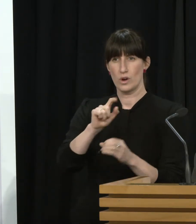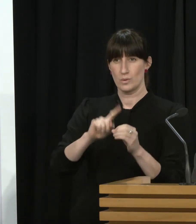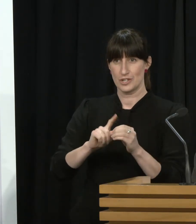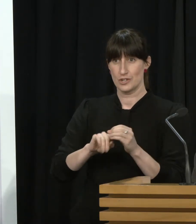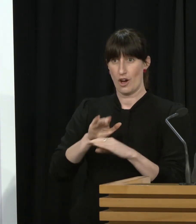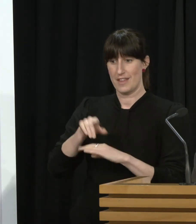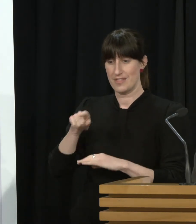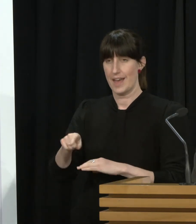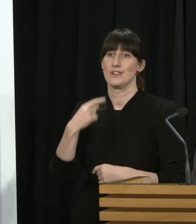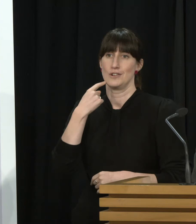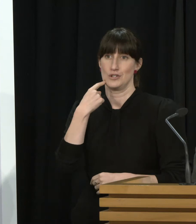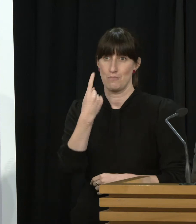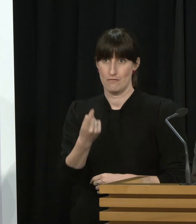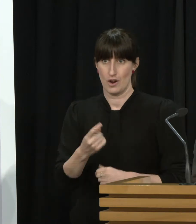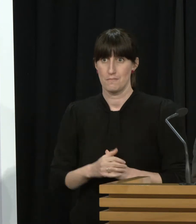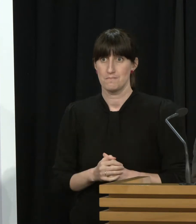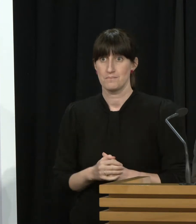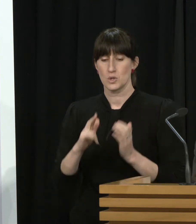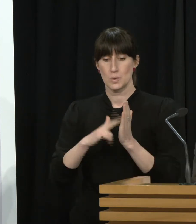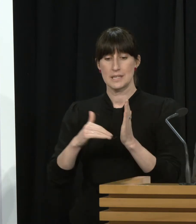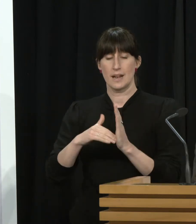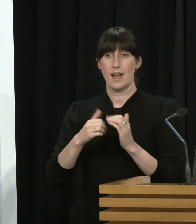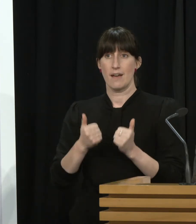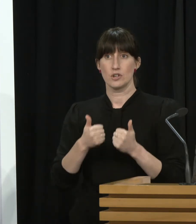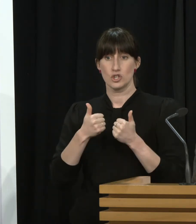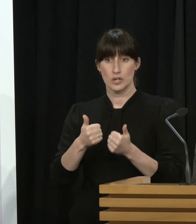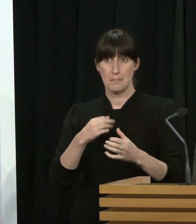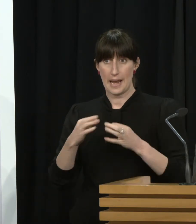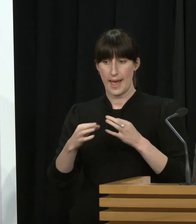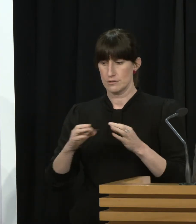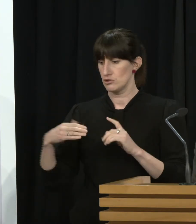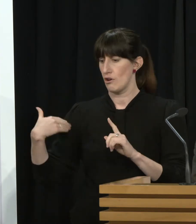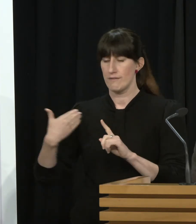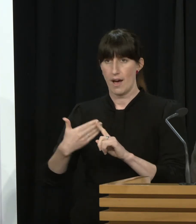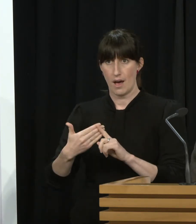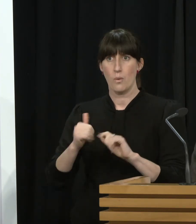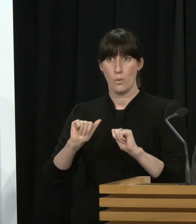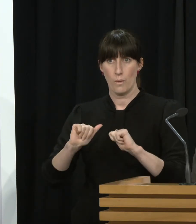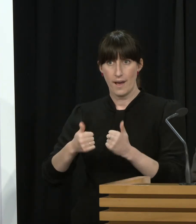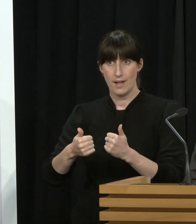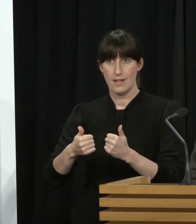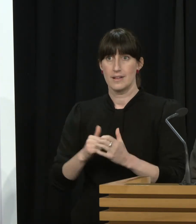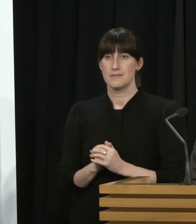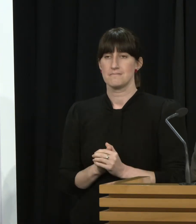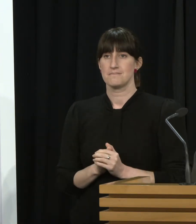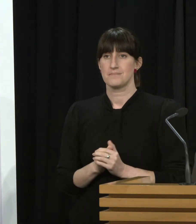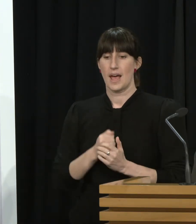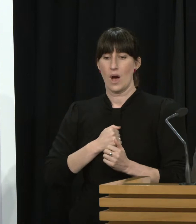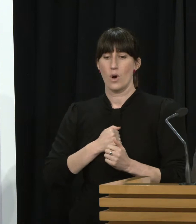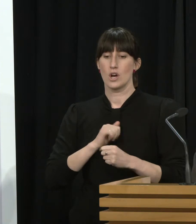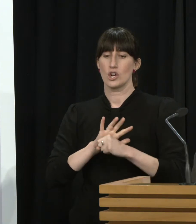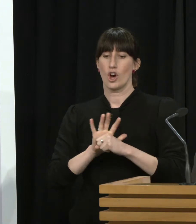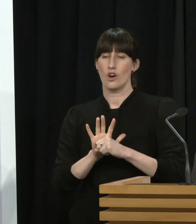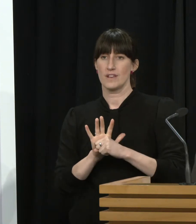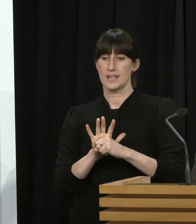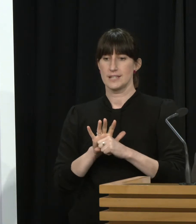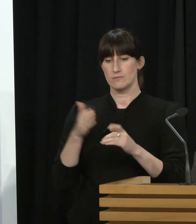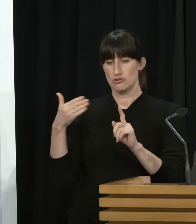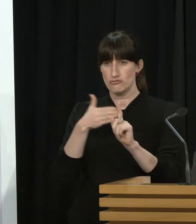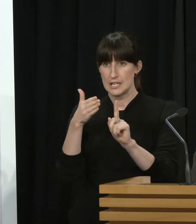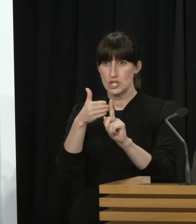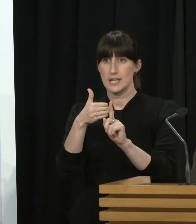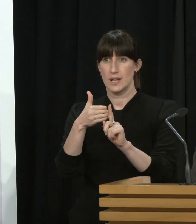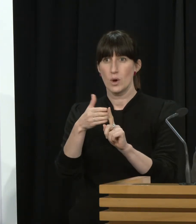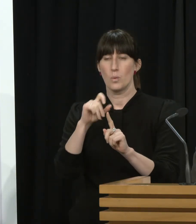system, and we're seeing it in action, and it served us very well. As with every part of our COVID-19 response, we'll continue to focus